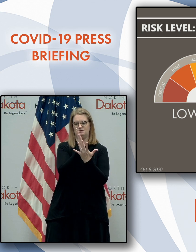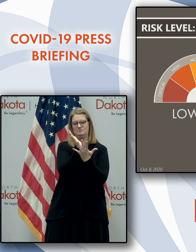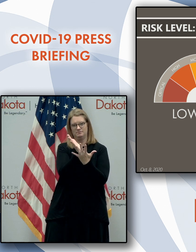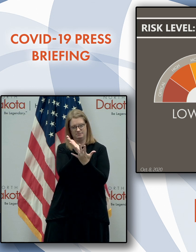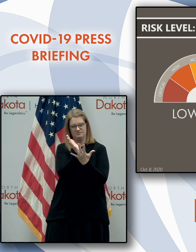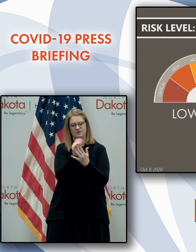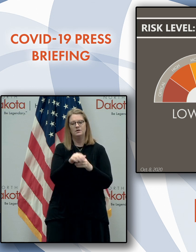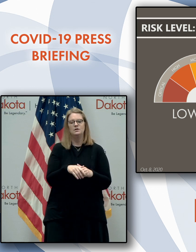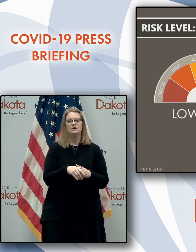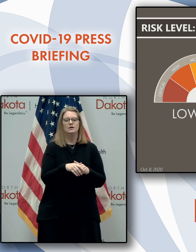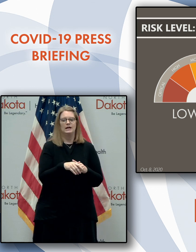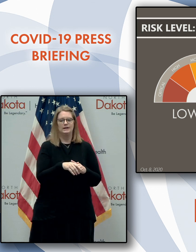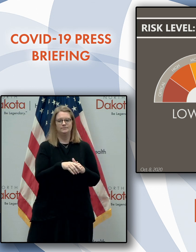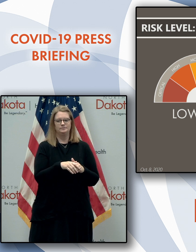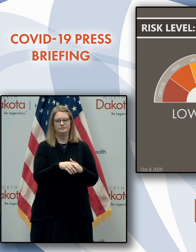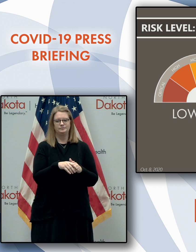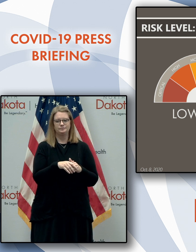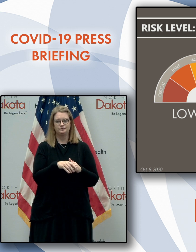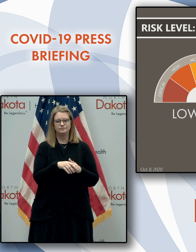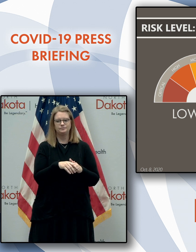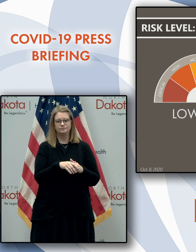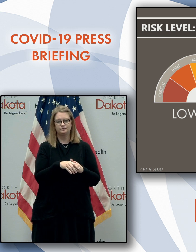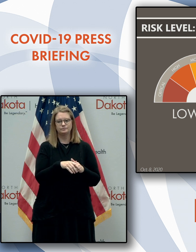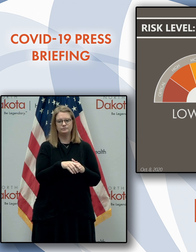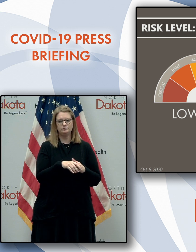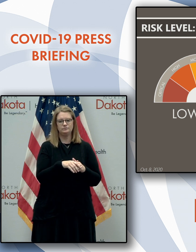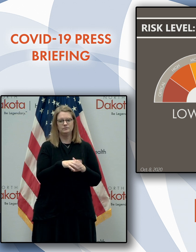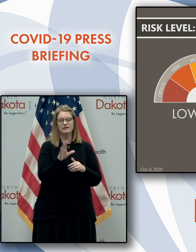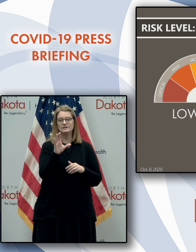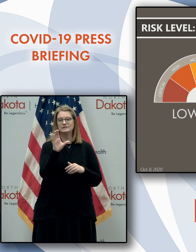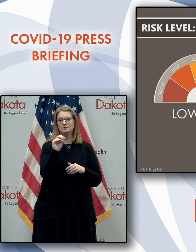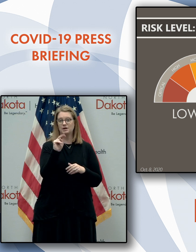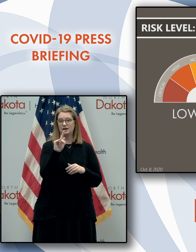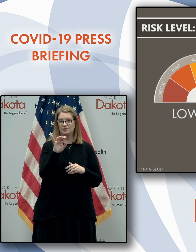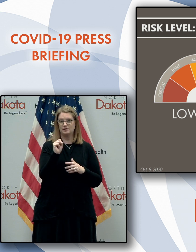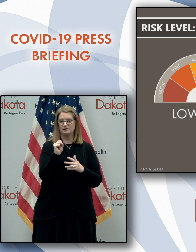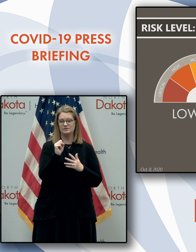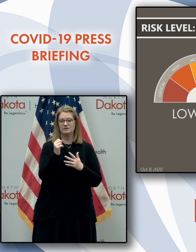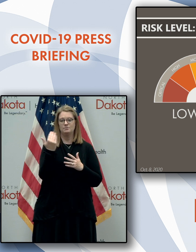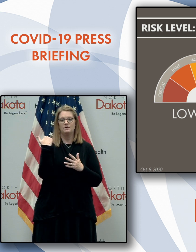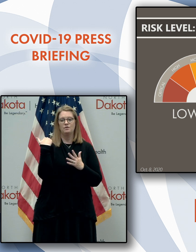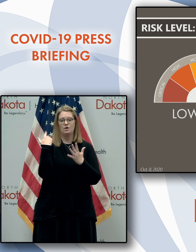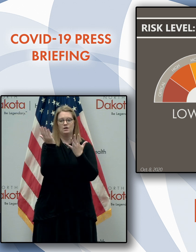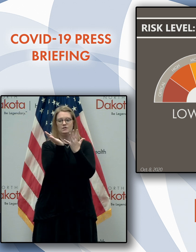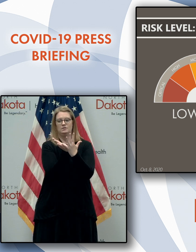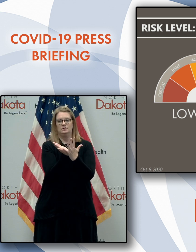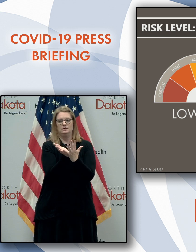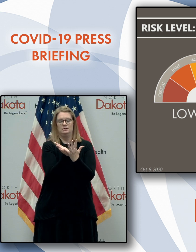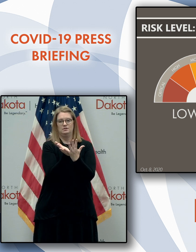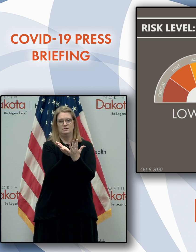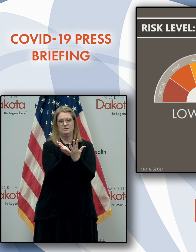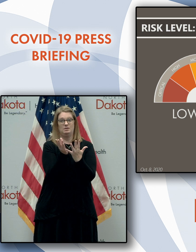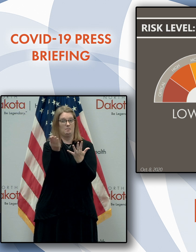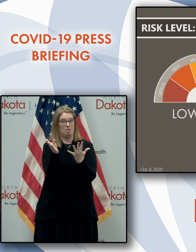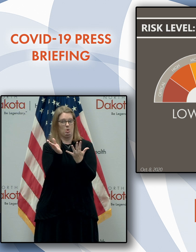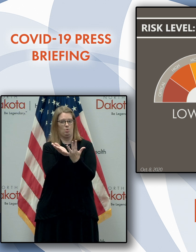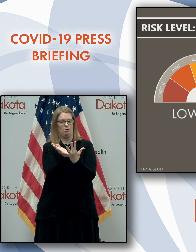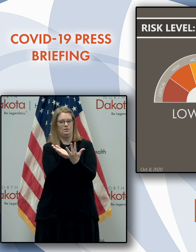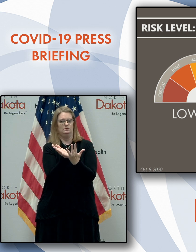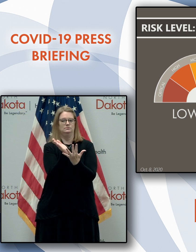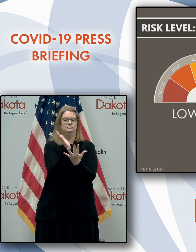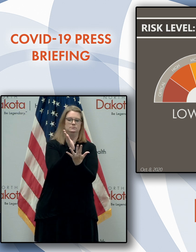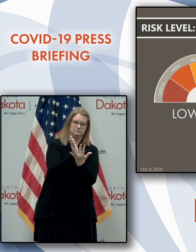got on our next slide, we've got some counties that were at the lowest levels, meaning new normal, that were